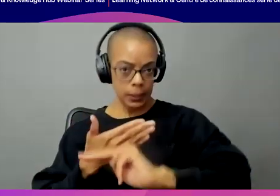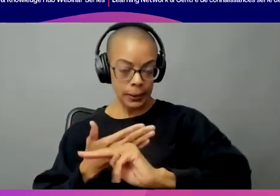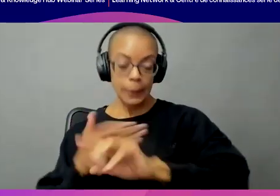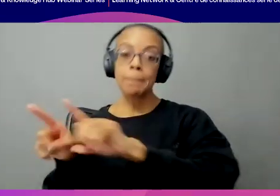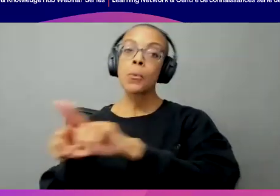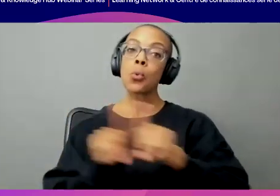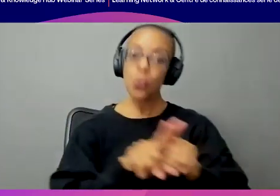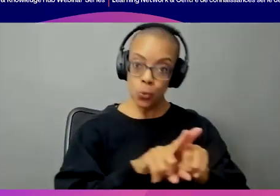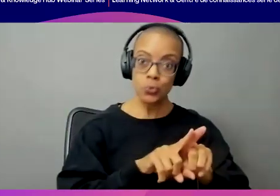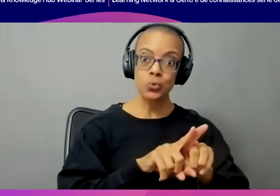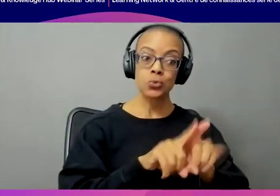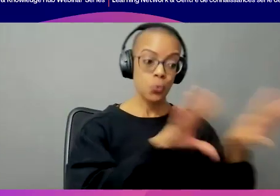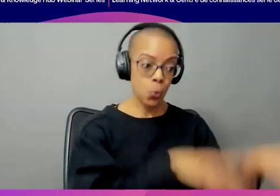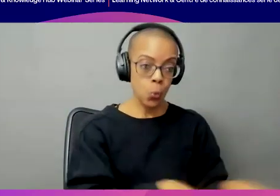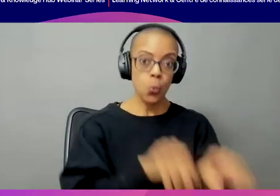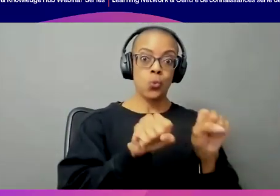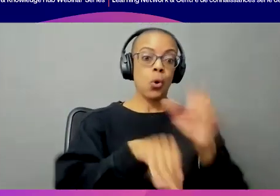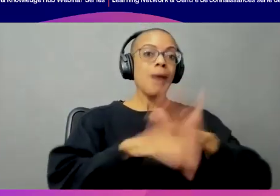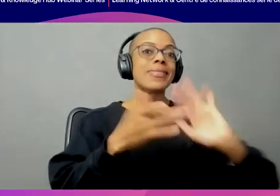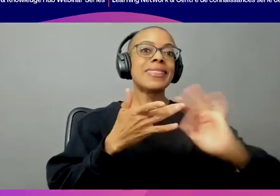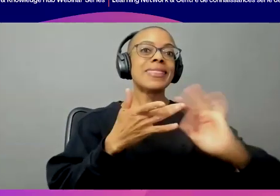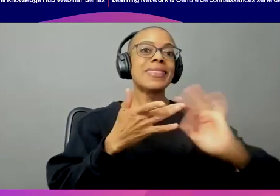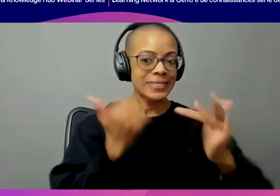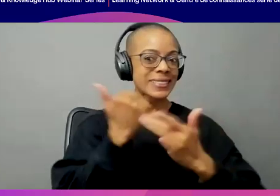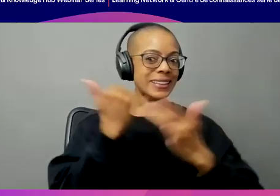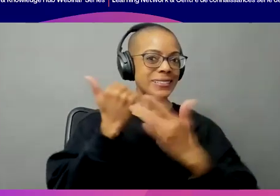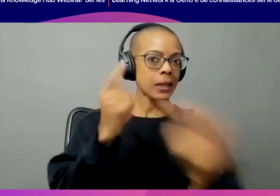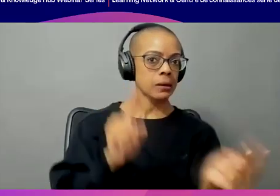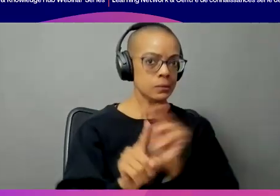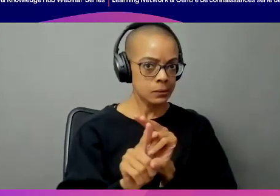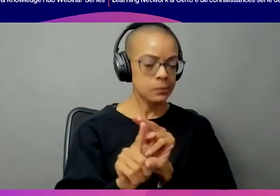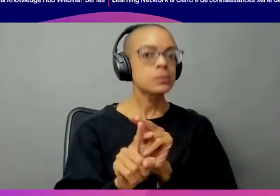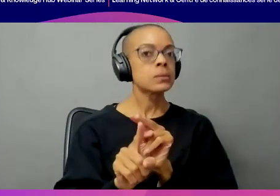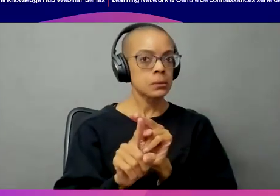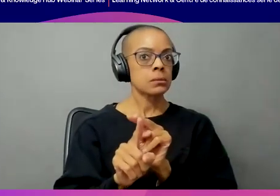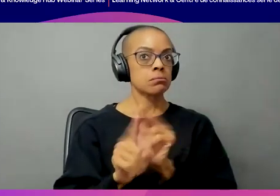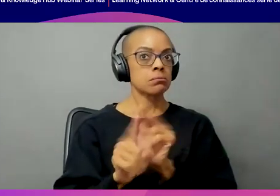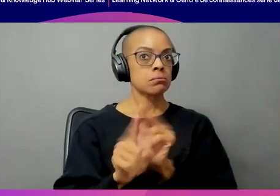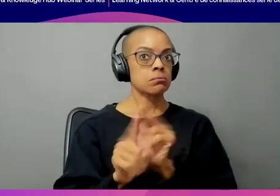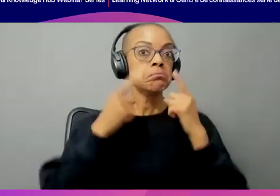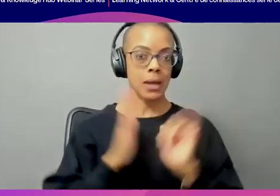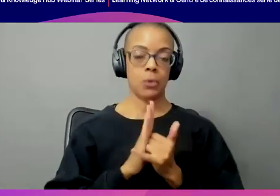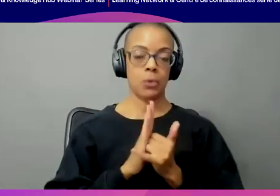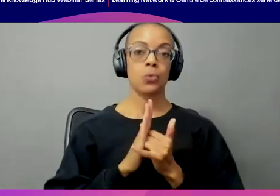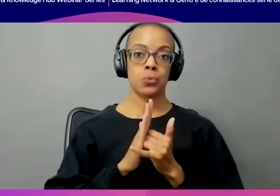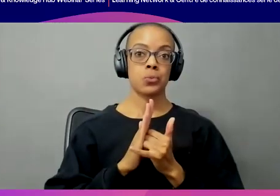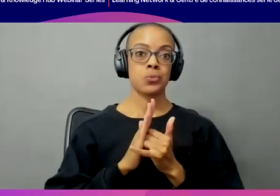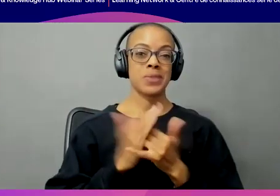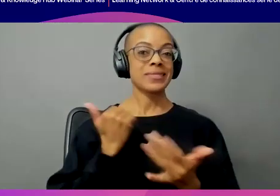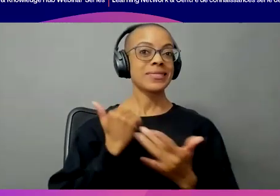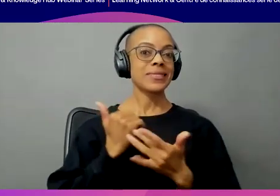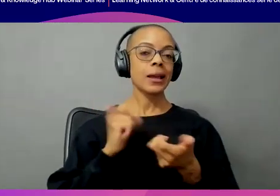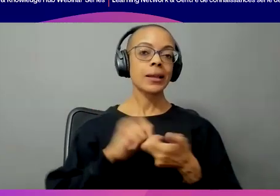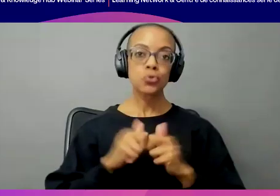about facilitation online and how that can best be accomplished, including technical